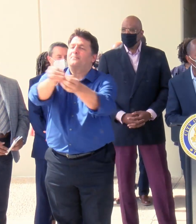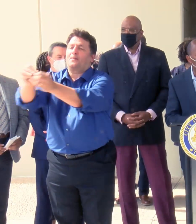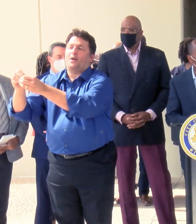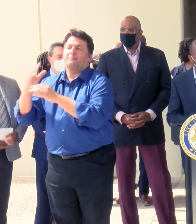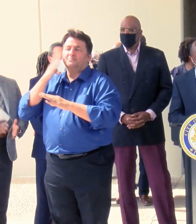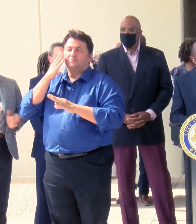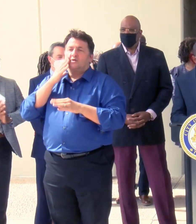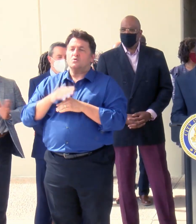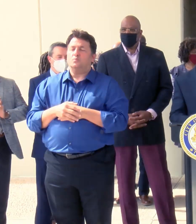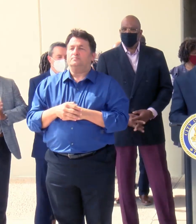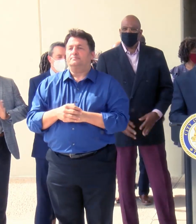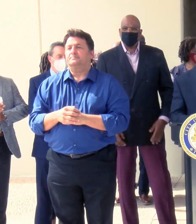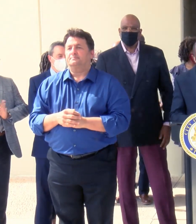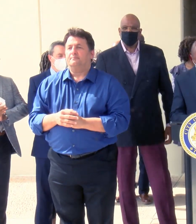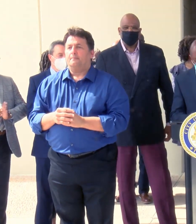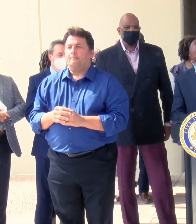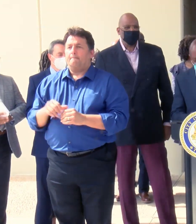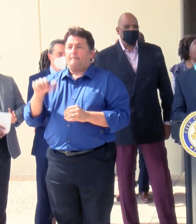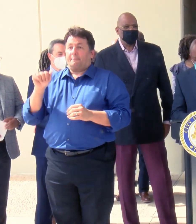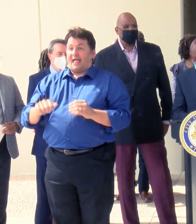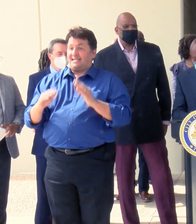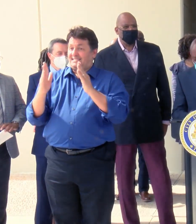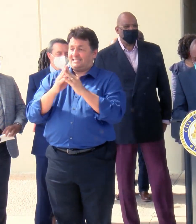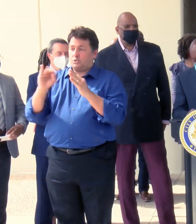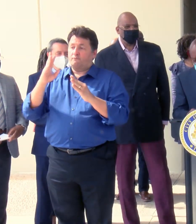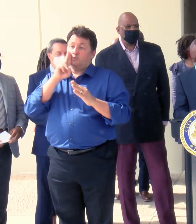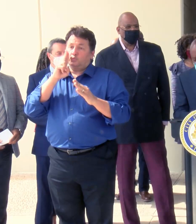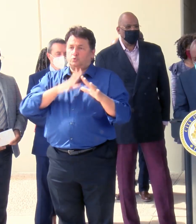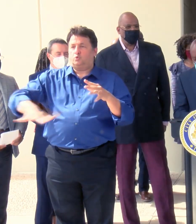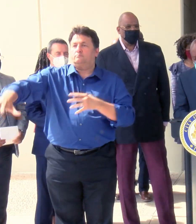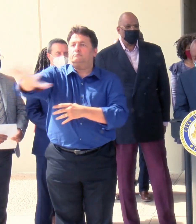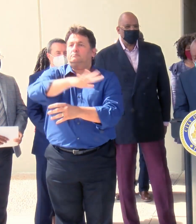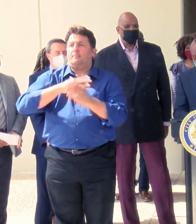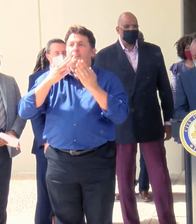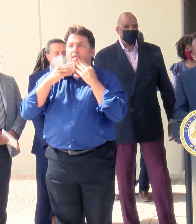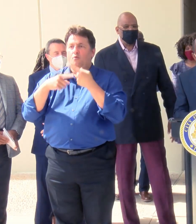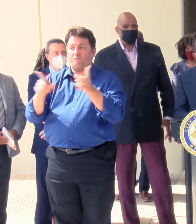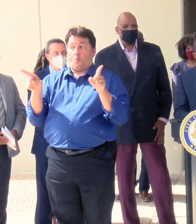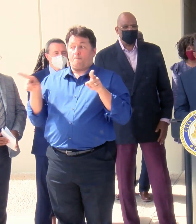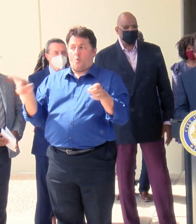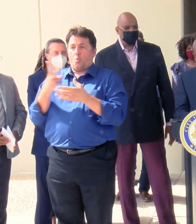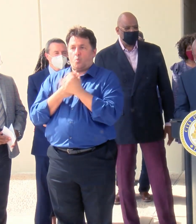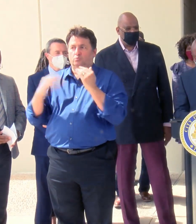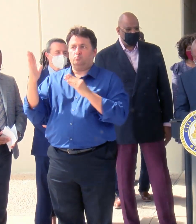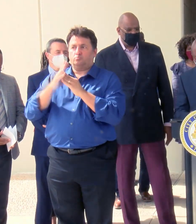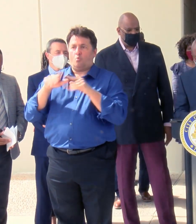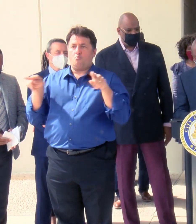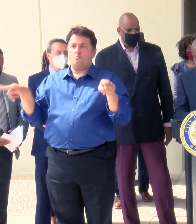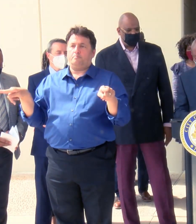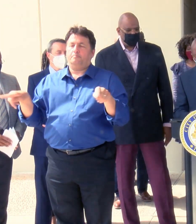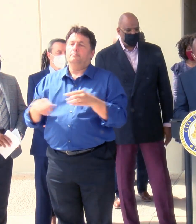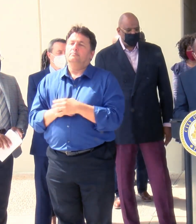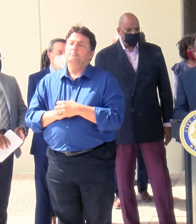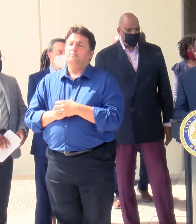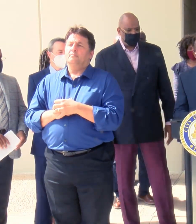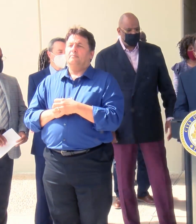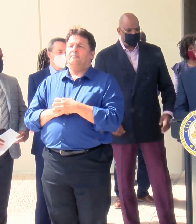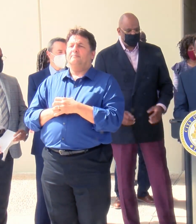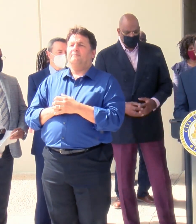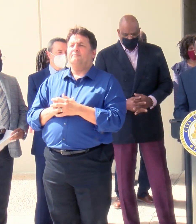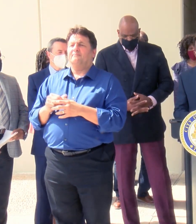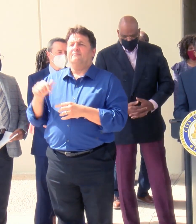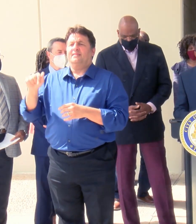for us, for the city of Houston. So thank both of them, and you'll be hearing from them. This is a partnership, a collaboration